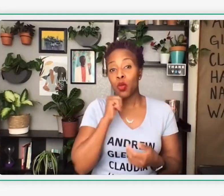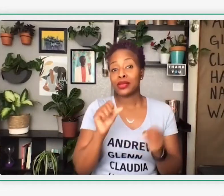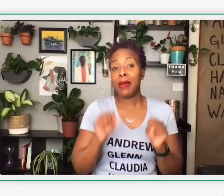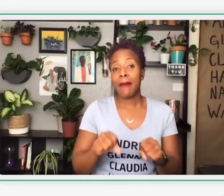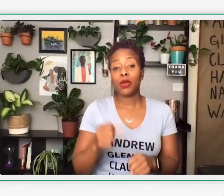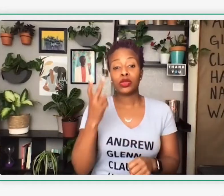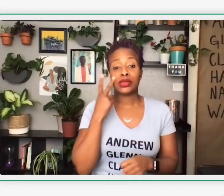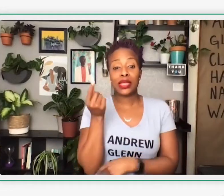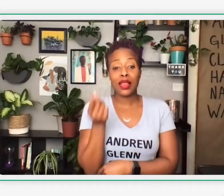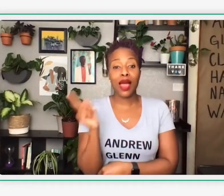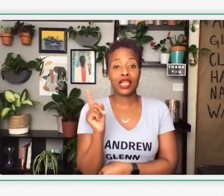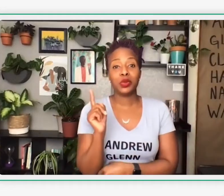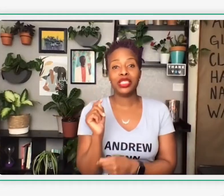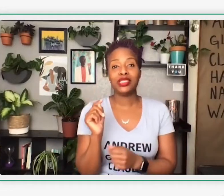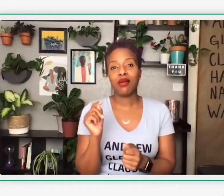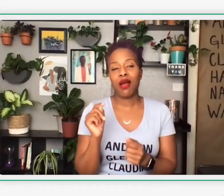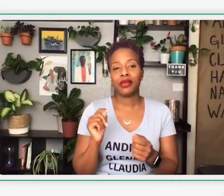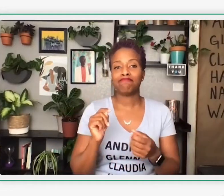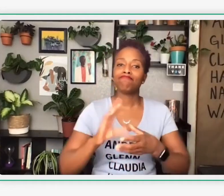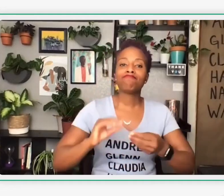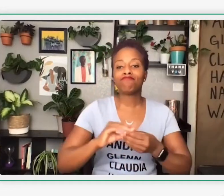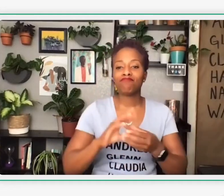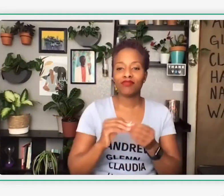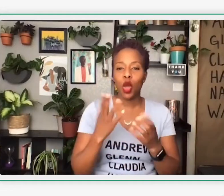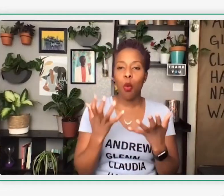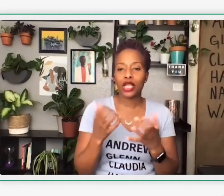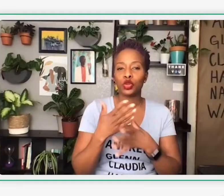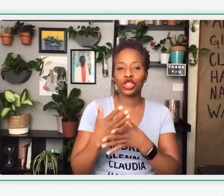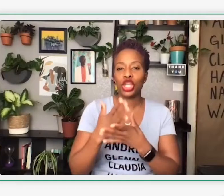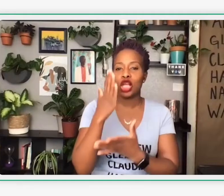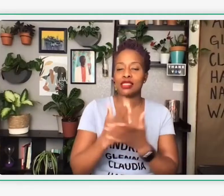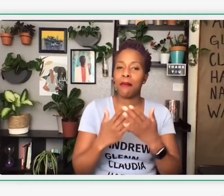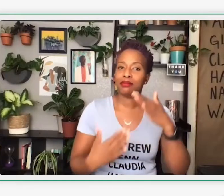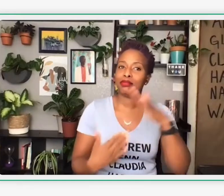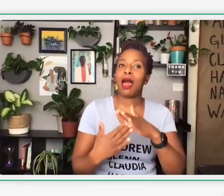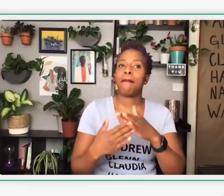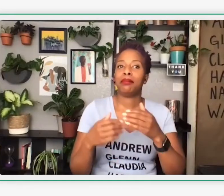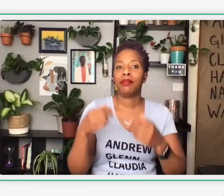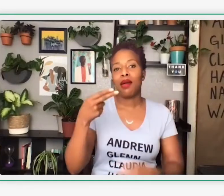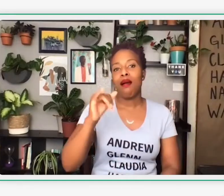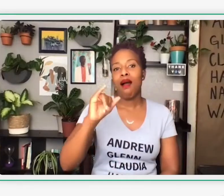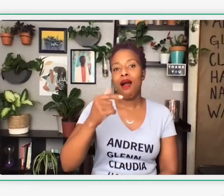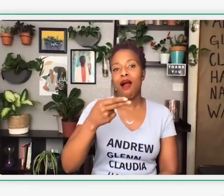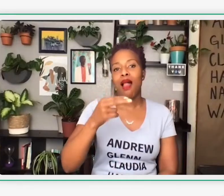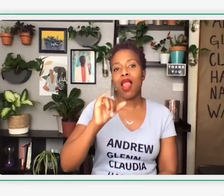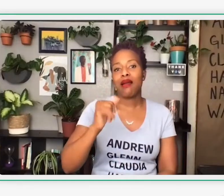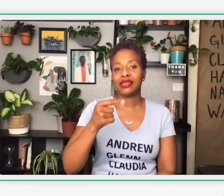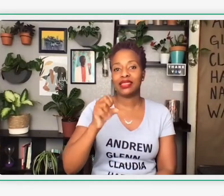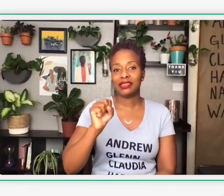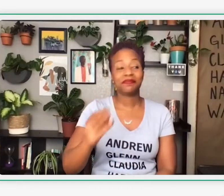week. Some of you might not have been able to see last week's event, and you want to share